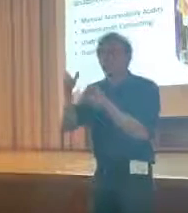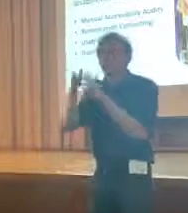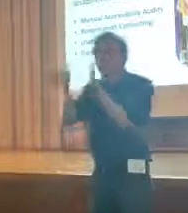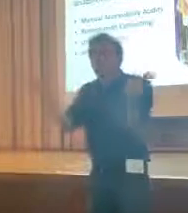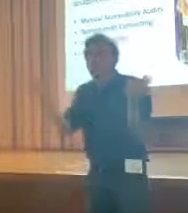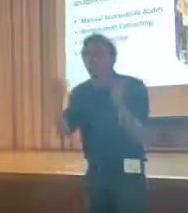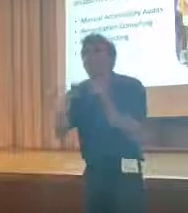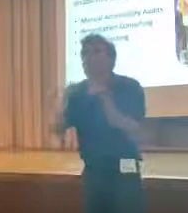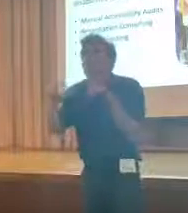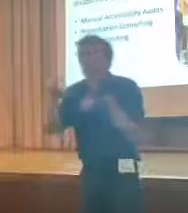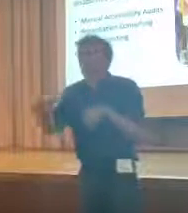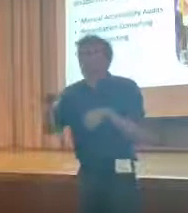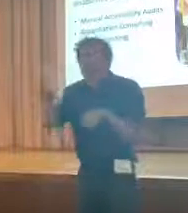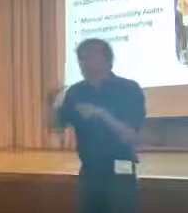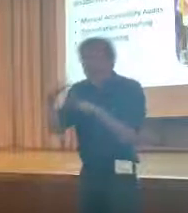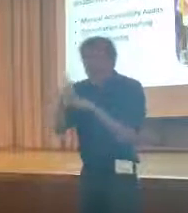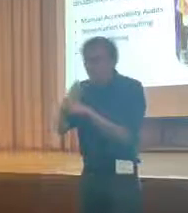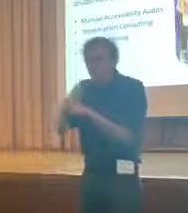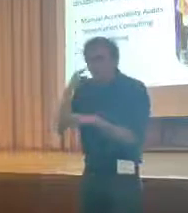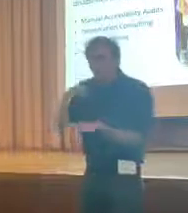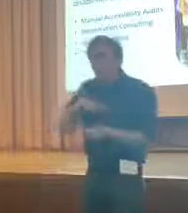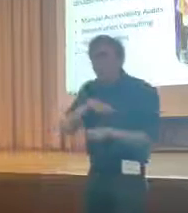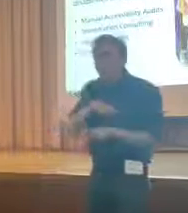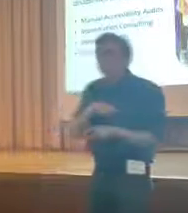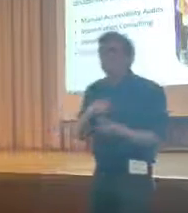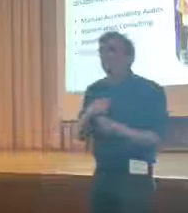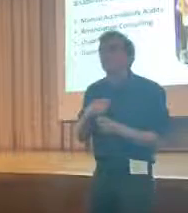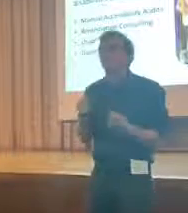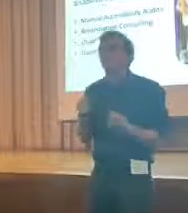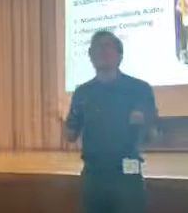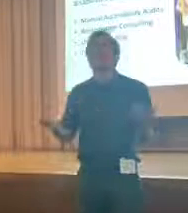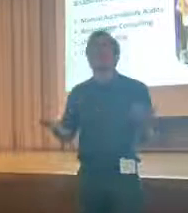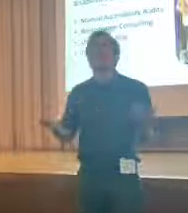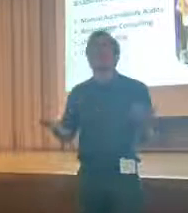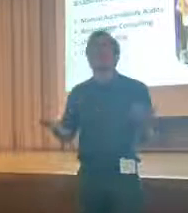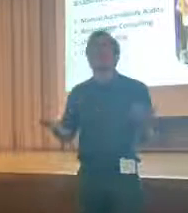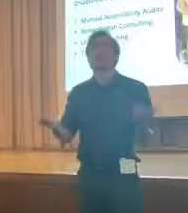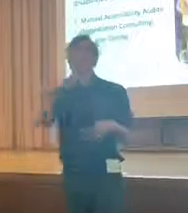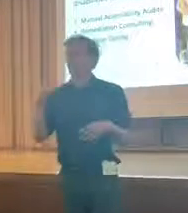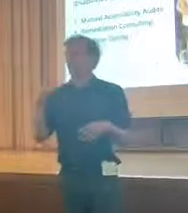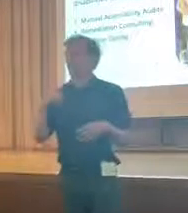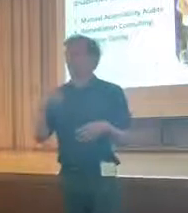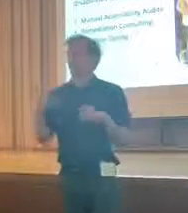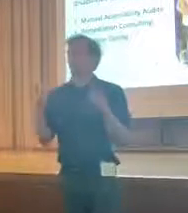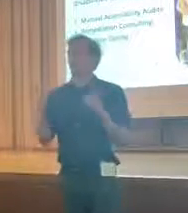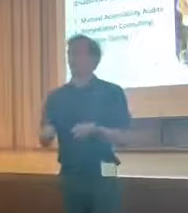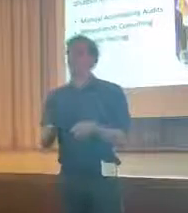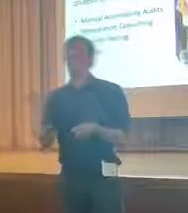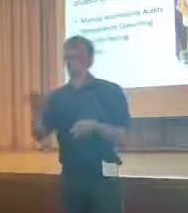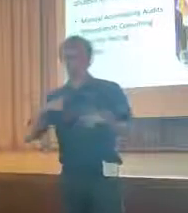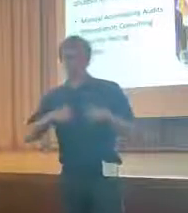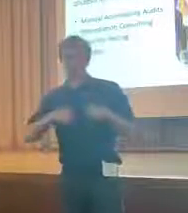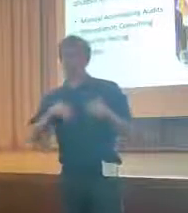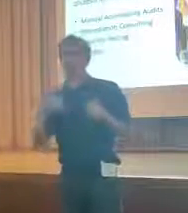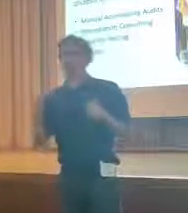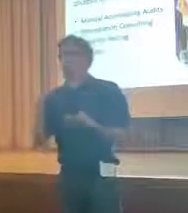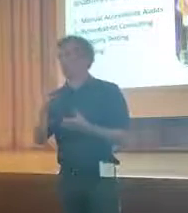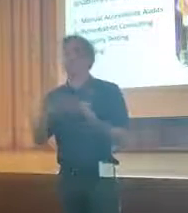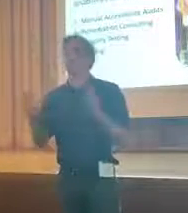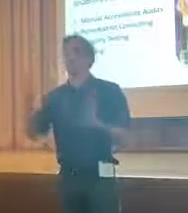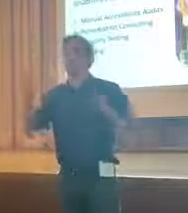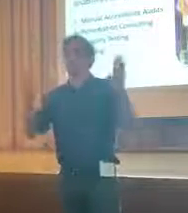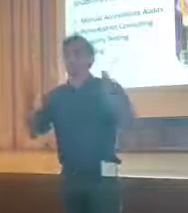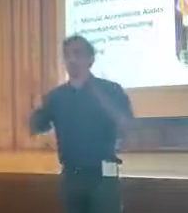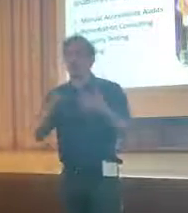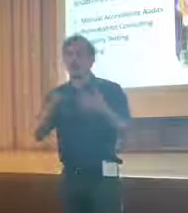out?" How many of you have had that brought into your life? I've got a lot of you. Yep.